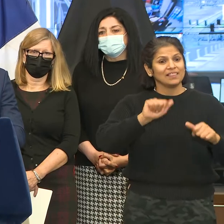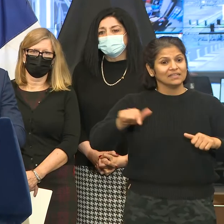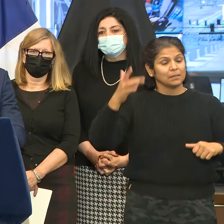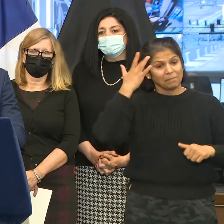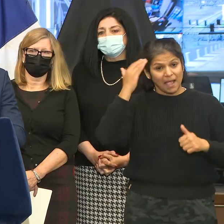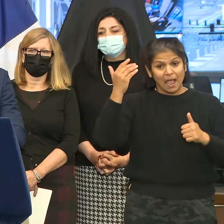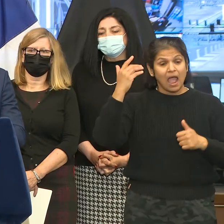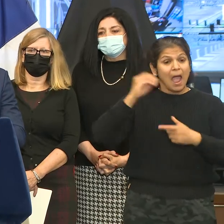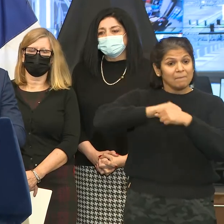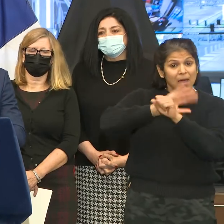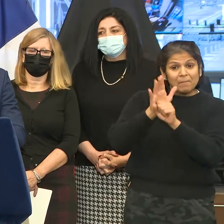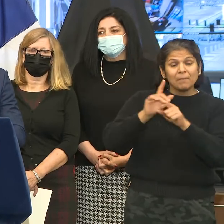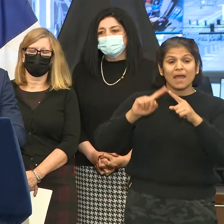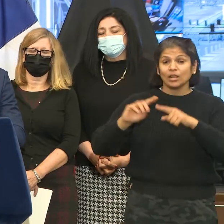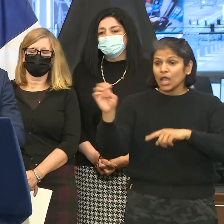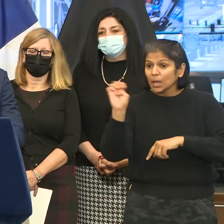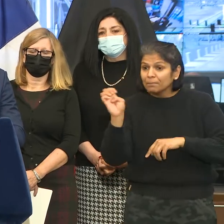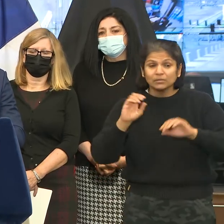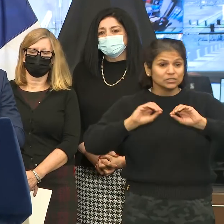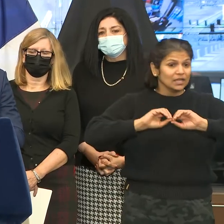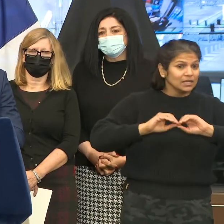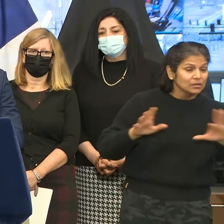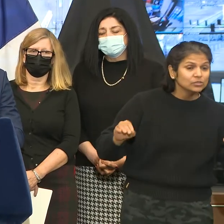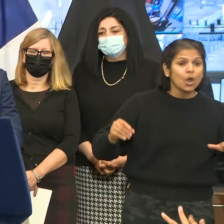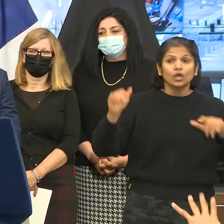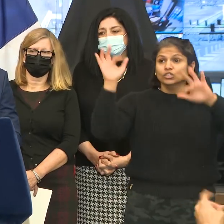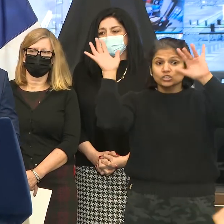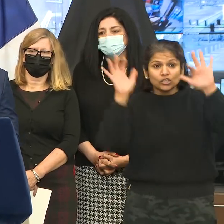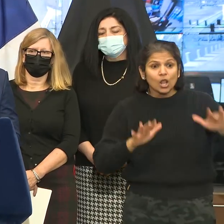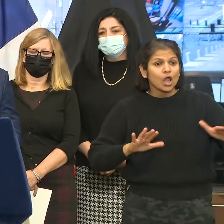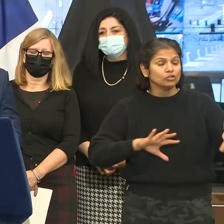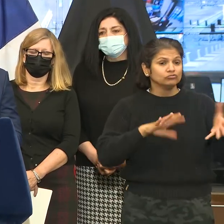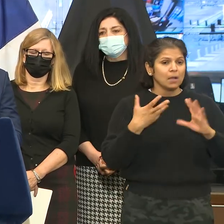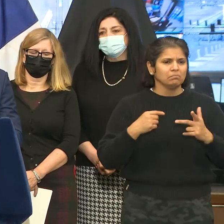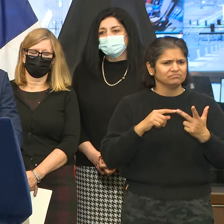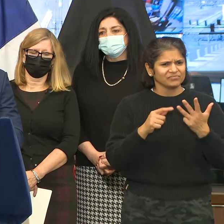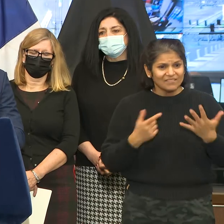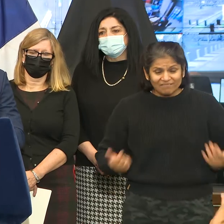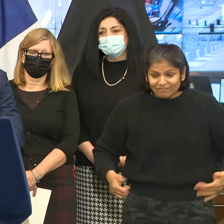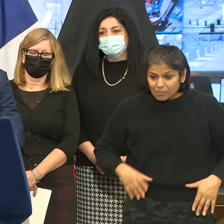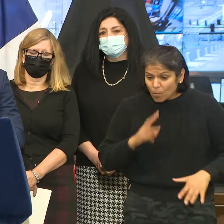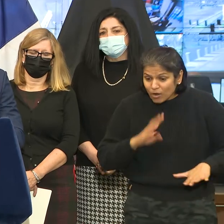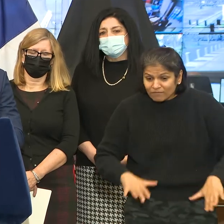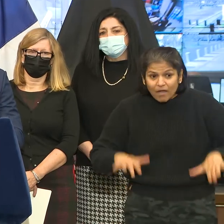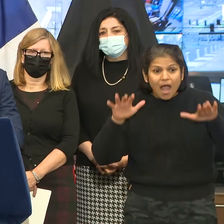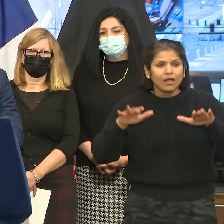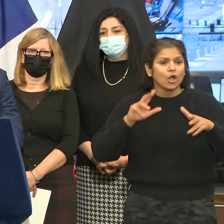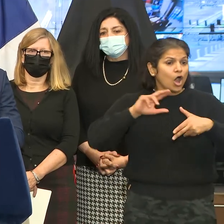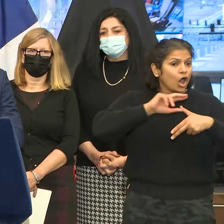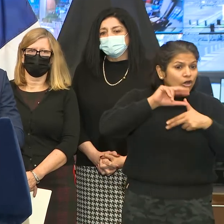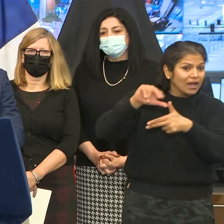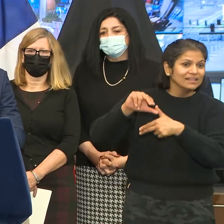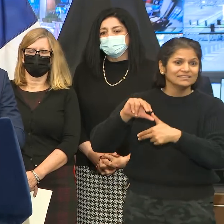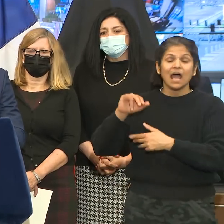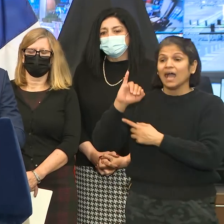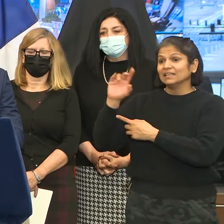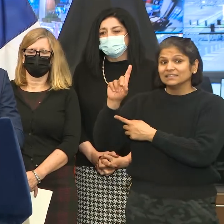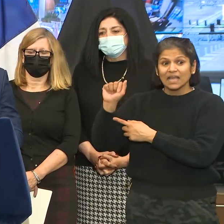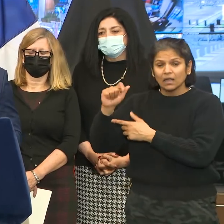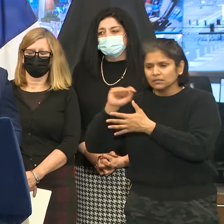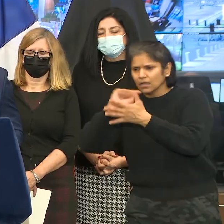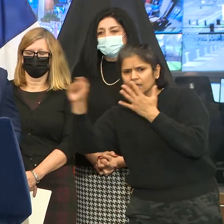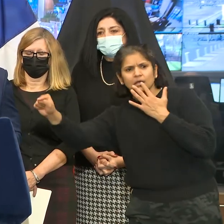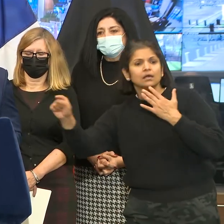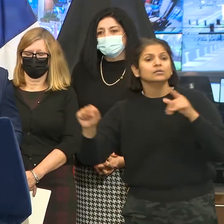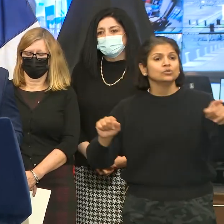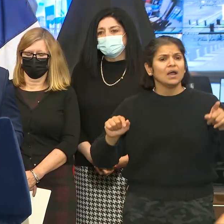They're dealing with snowstorms, dealing with floods, hurricanes like Ida. They're dealing with pandemics, fires, and blackouts, all